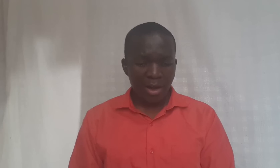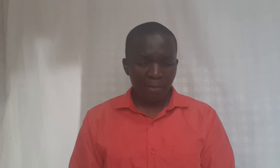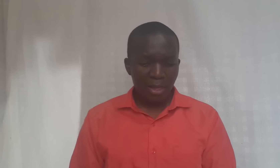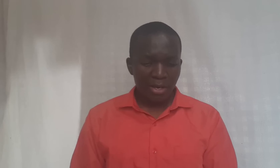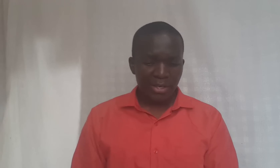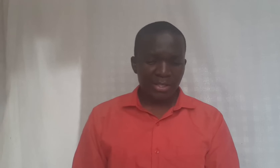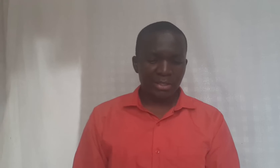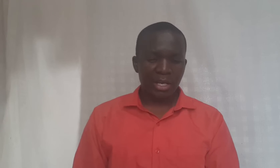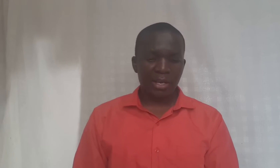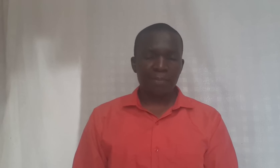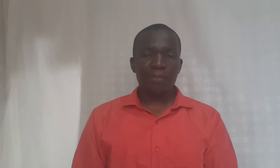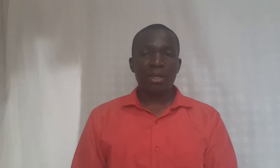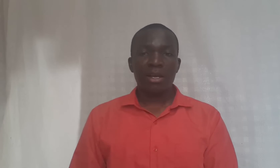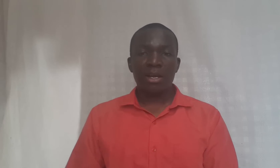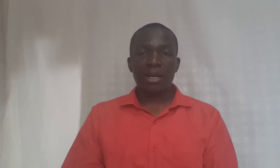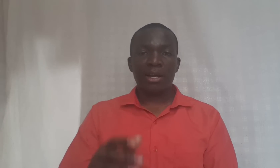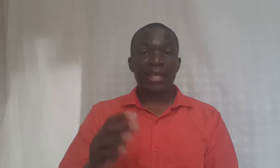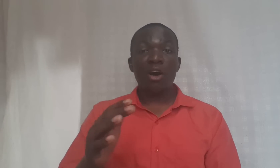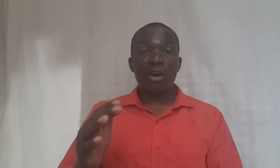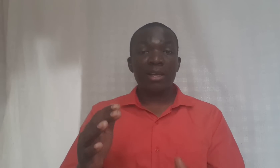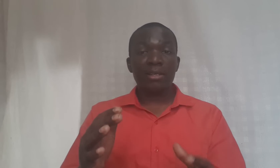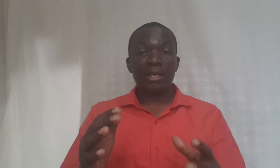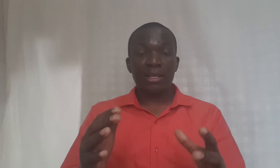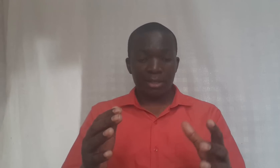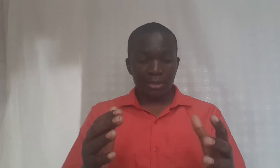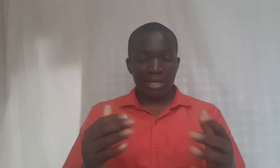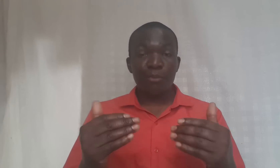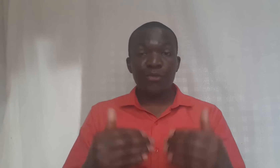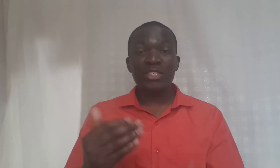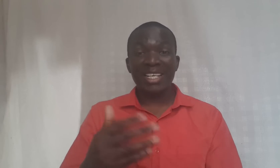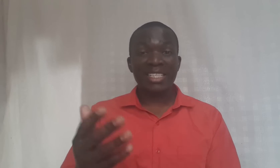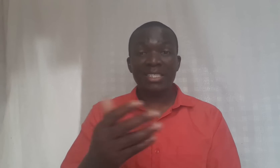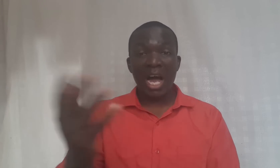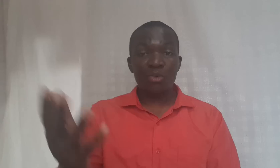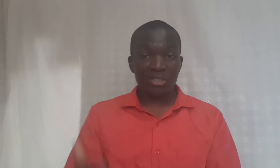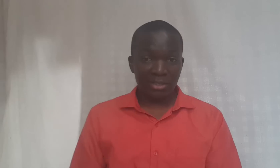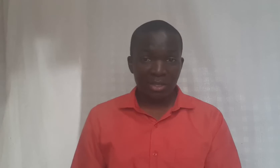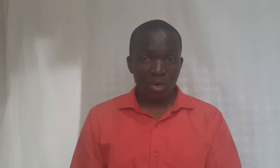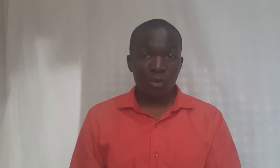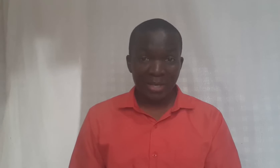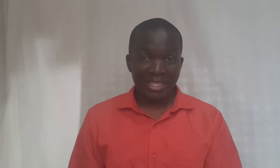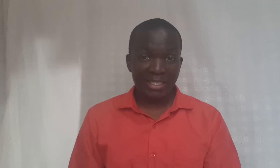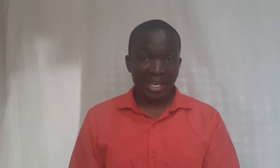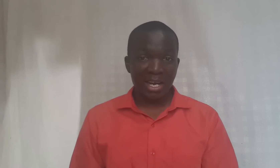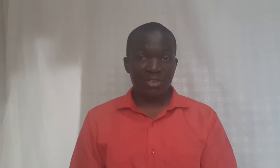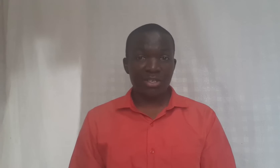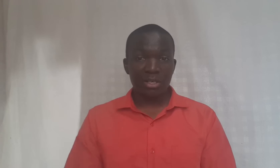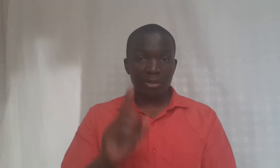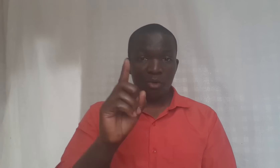here is now some few selected towns or places in the country. Number